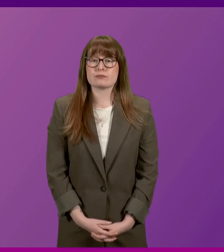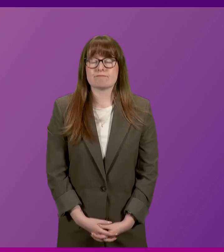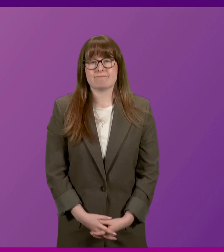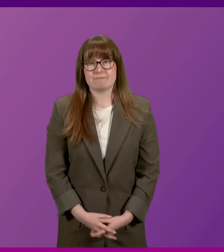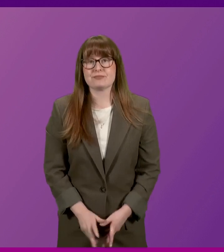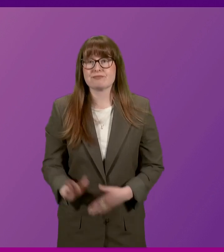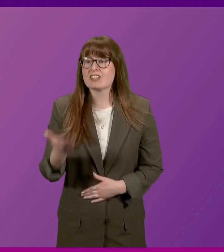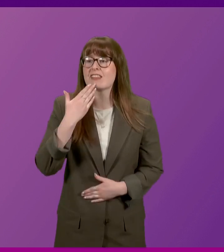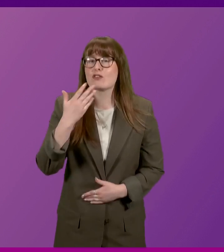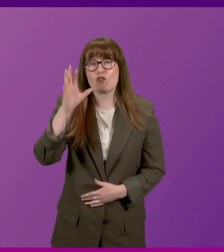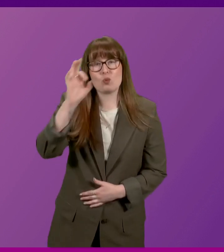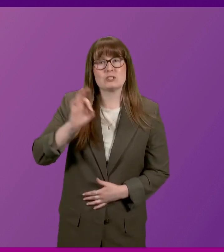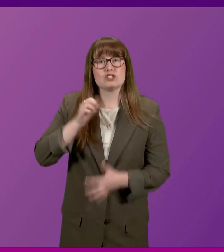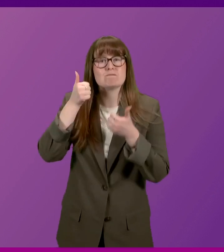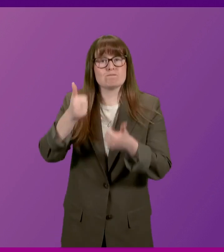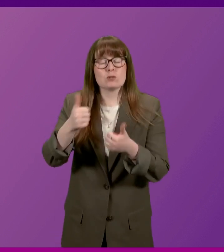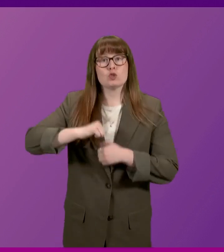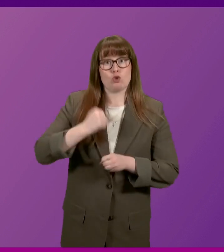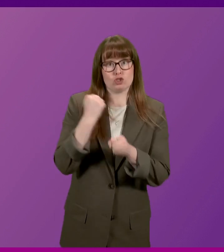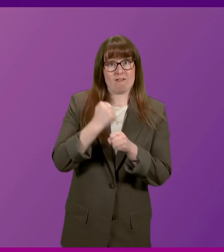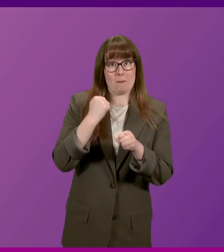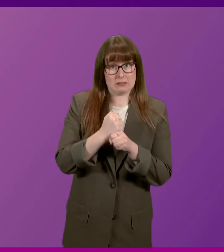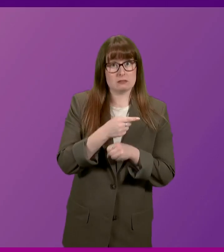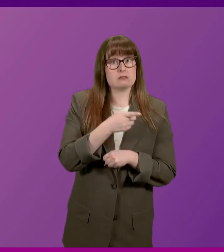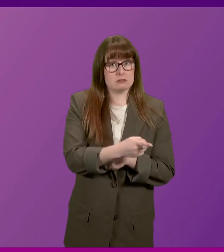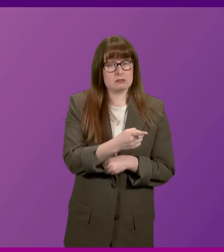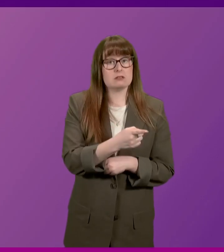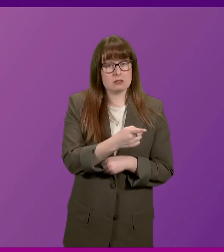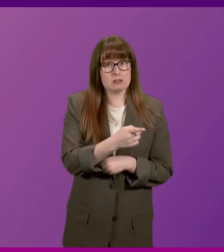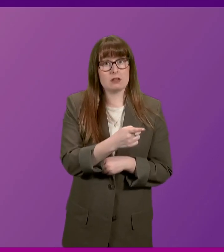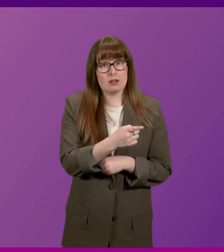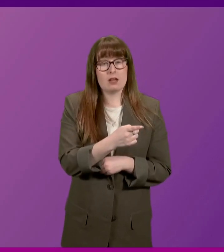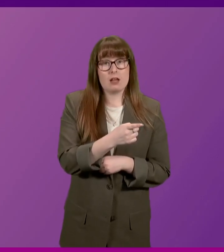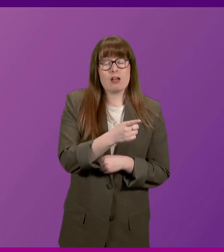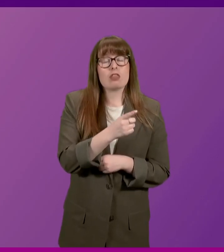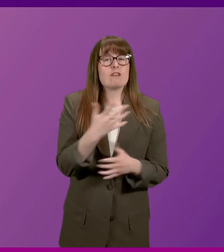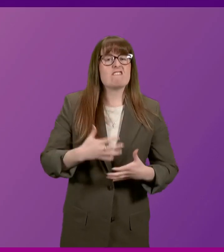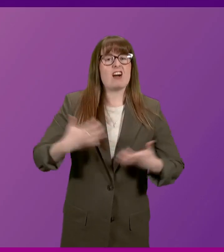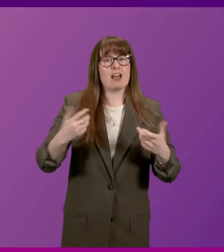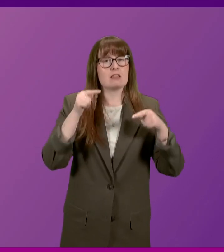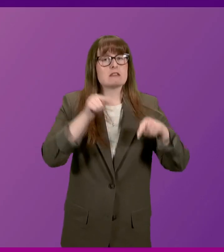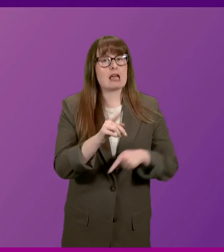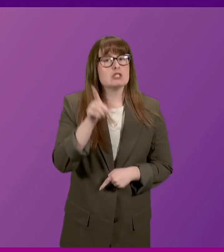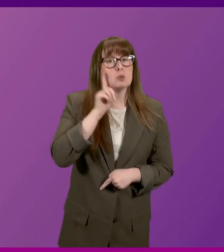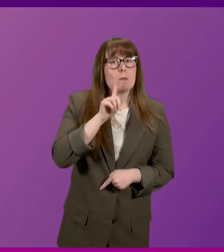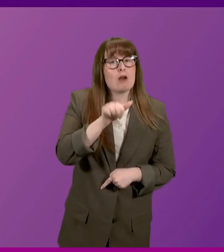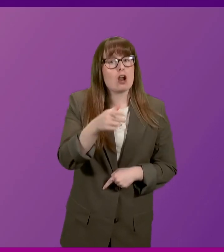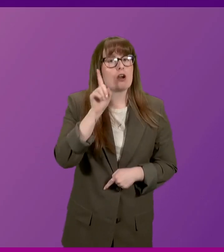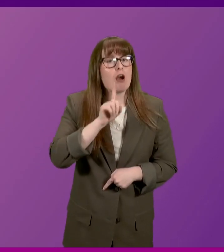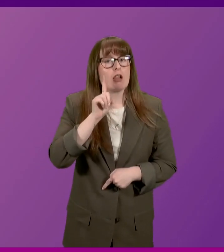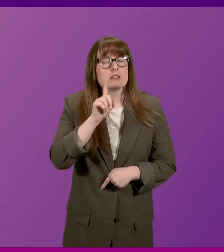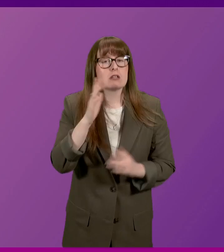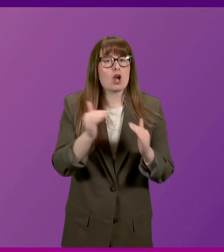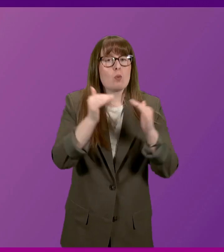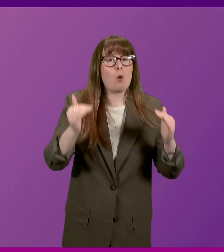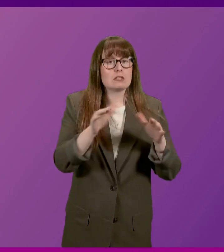Thank you for the question. The Scottish Government, the Violence Against Women and Girls team and the Equality